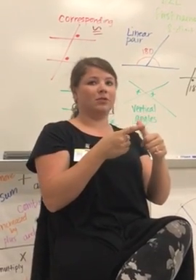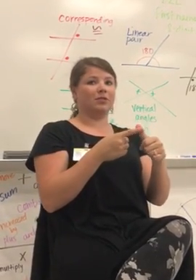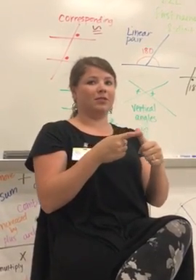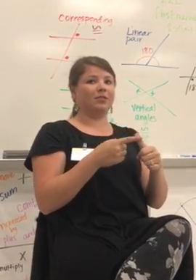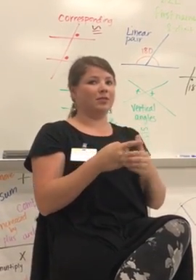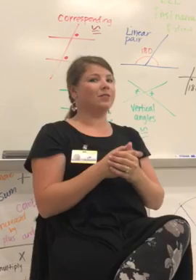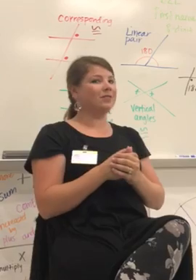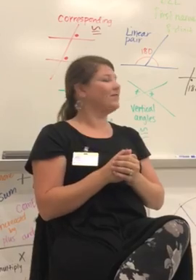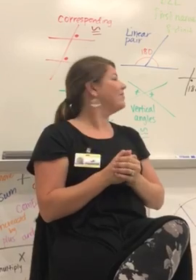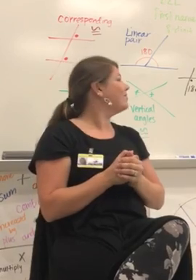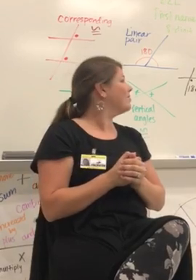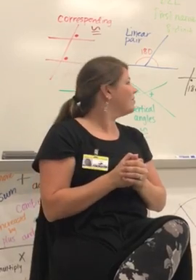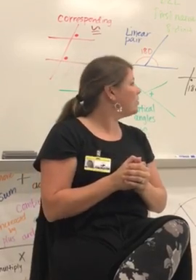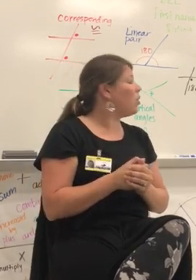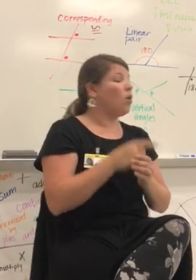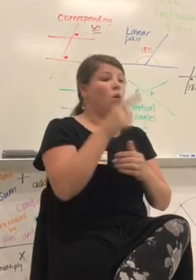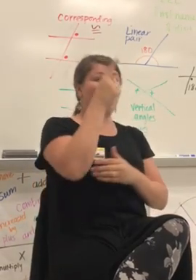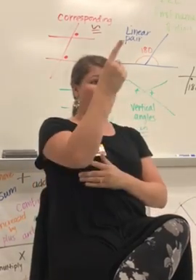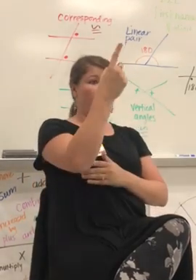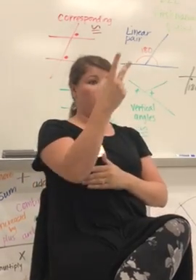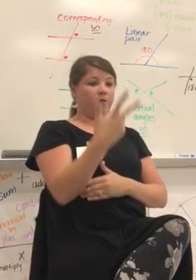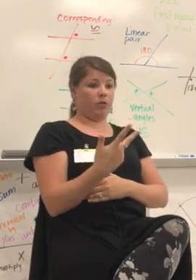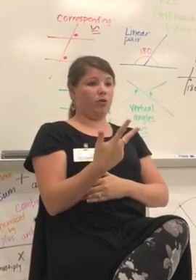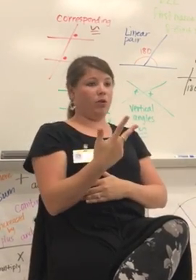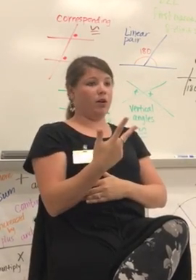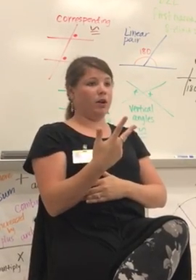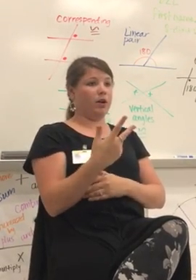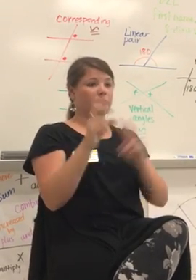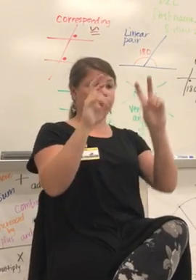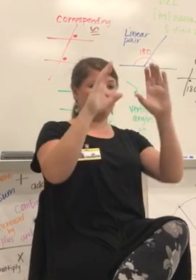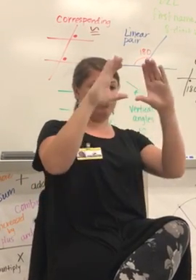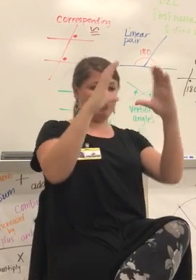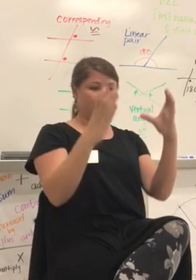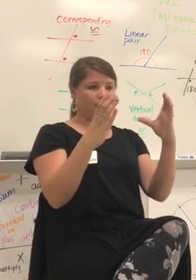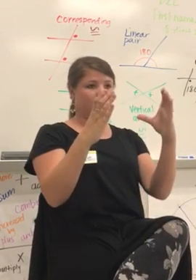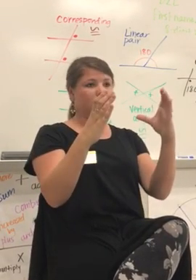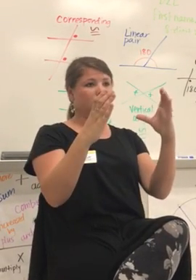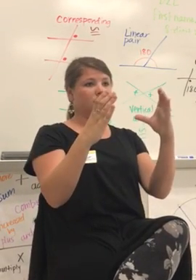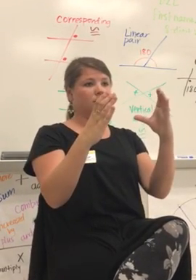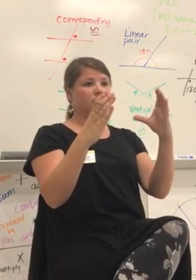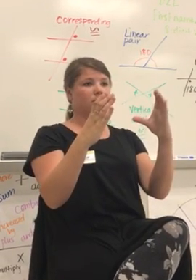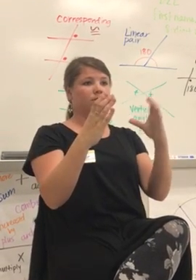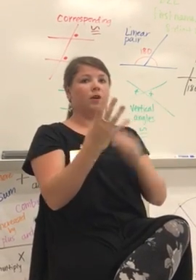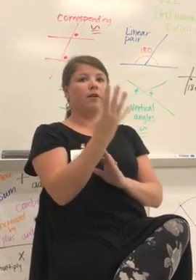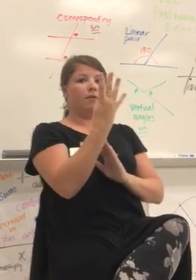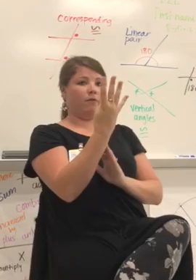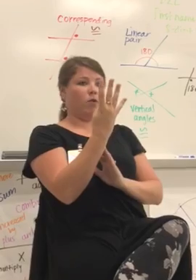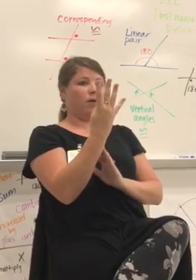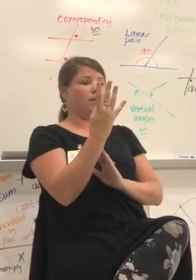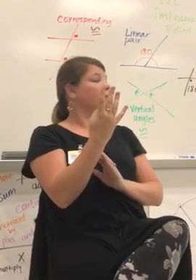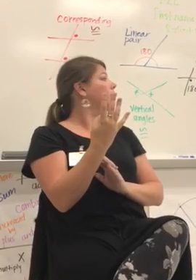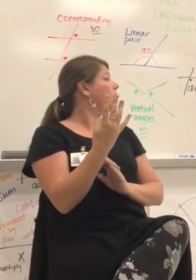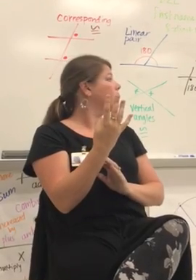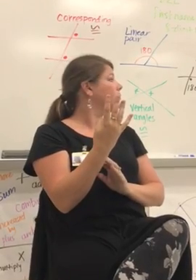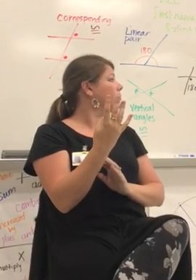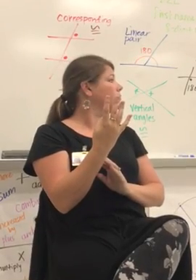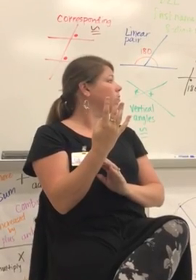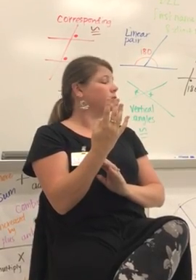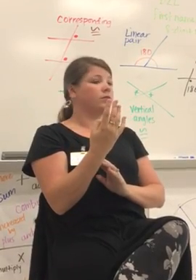over 3, I'm going to put parentheses, I'm going to put a 4 in for my H. Says while the length of